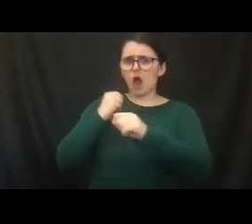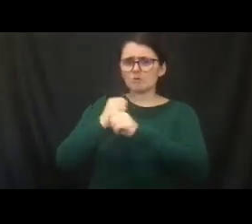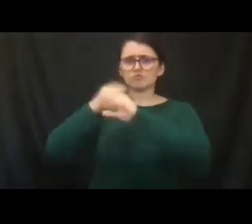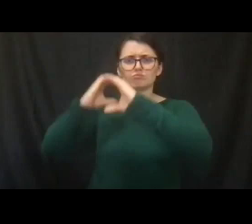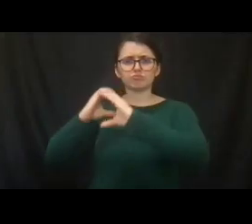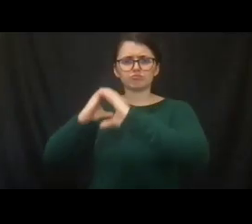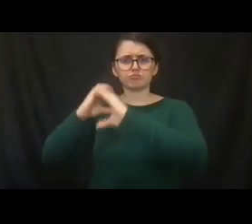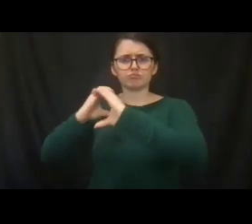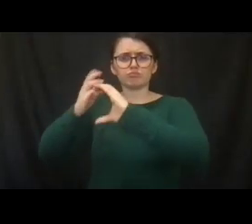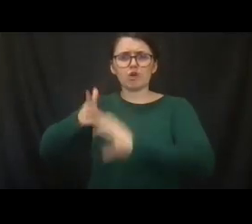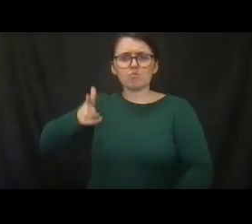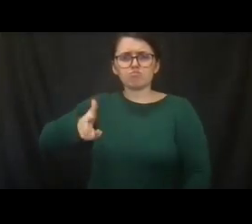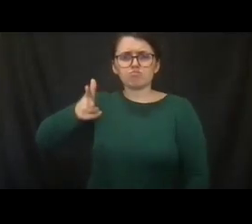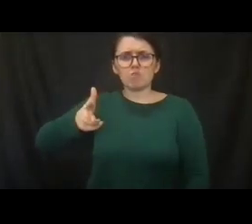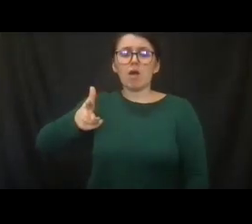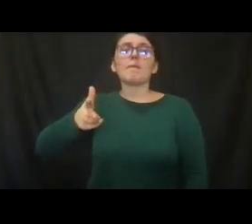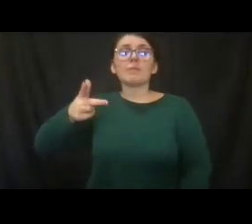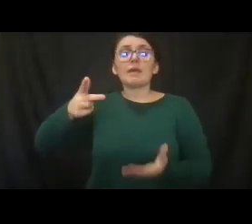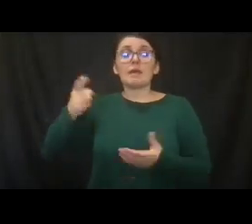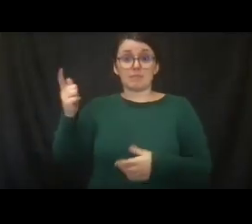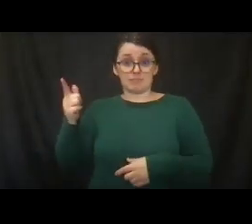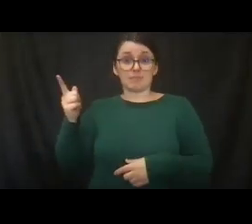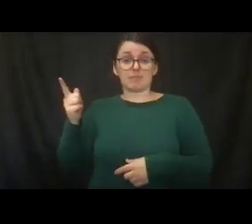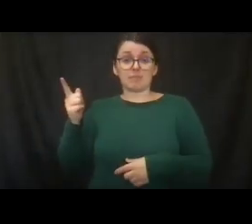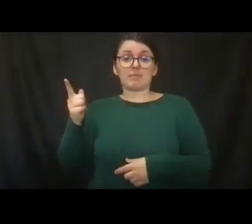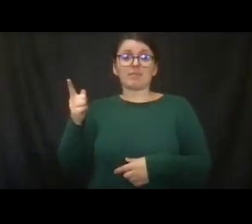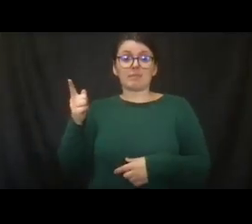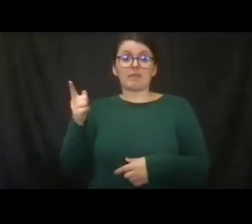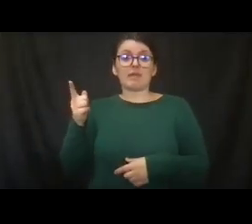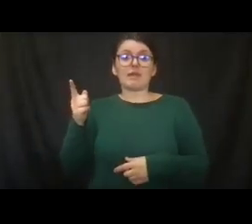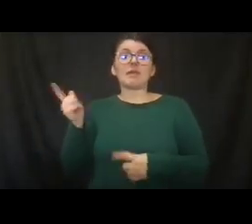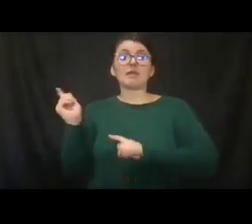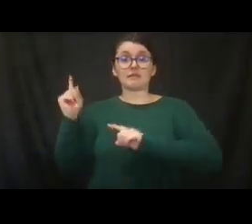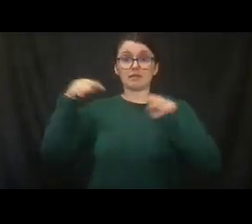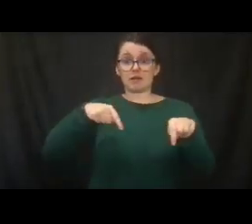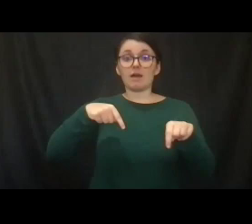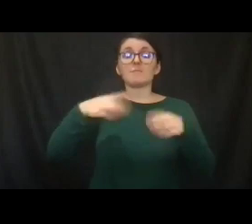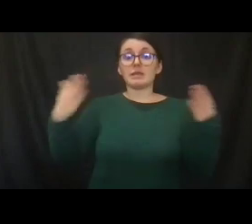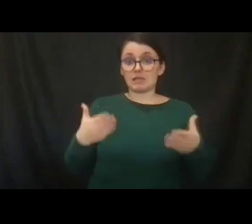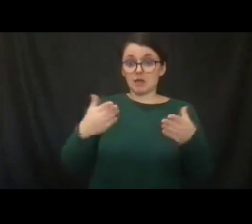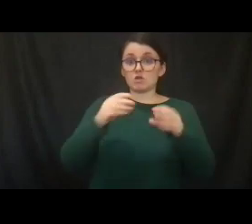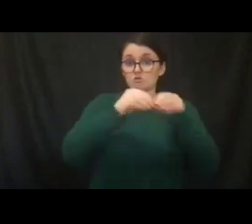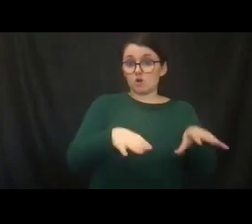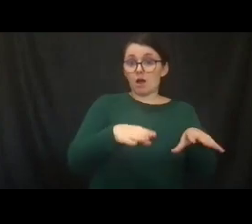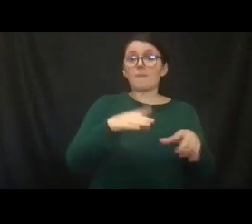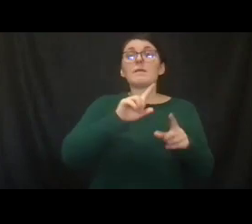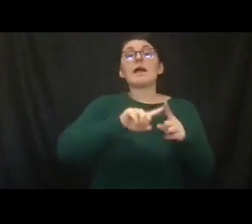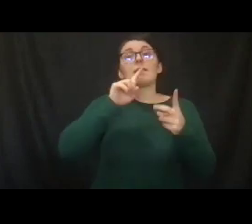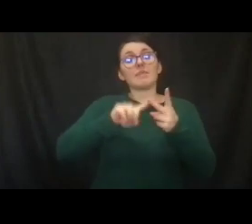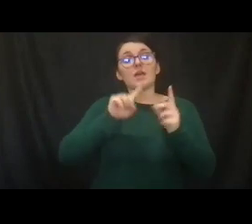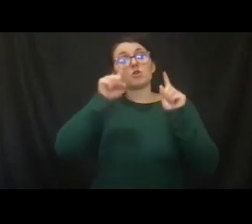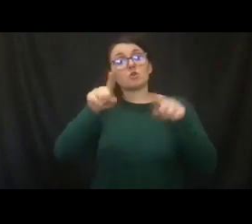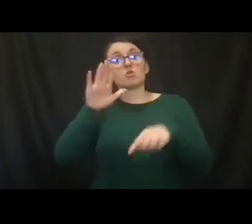trucks come around to the places where we make garbage. That's your school, your home,